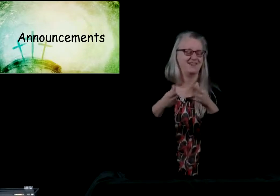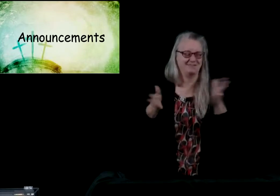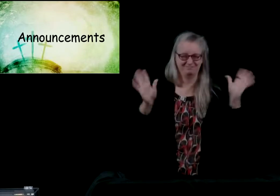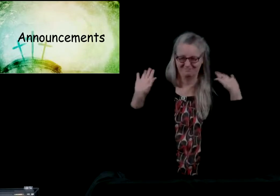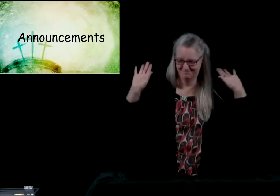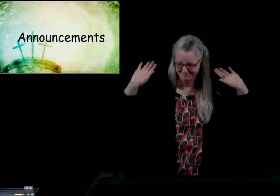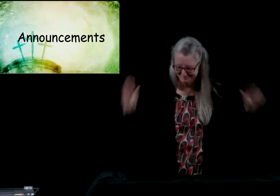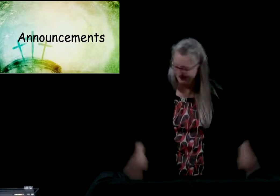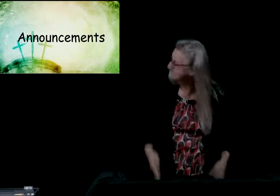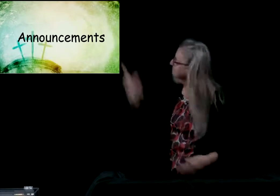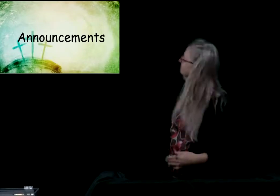anyway,